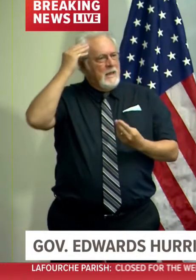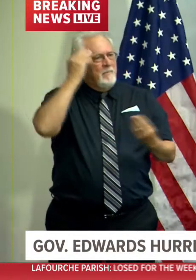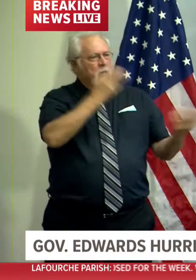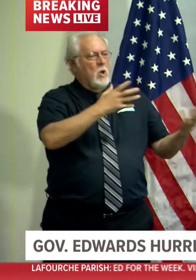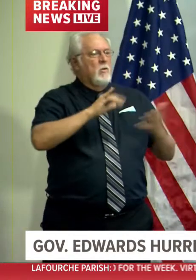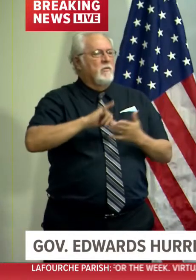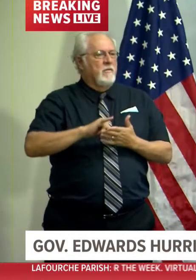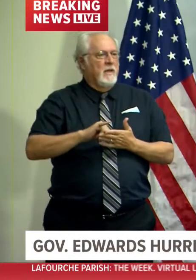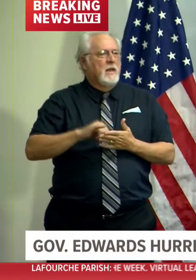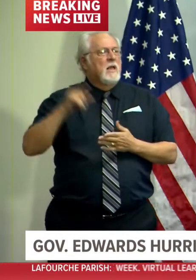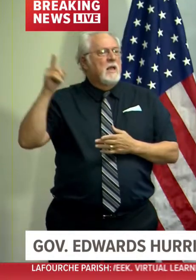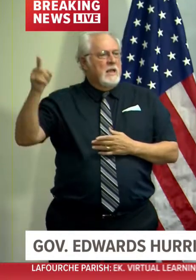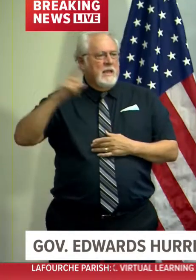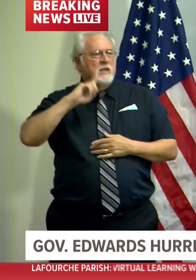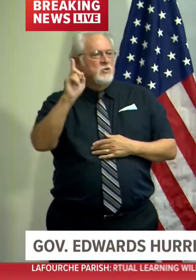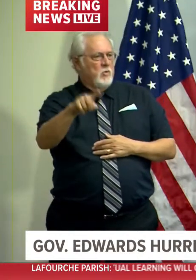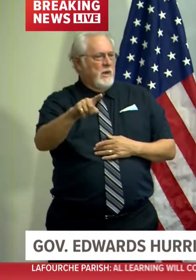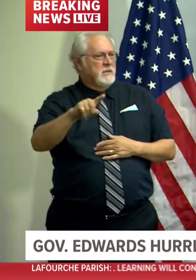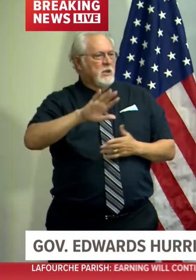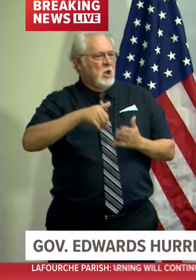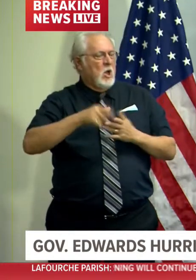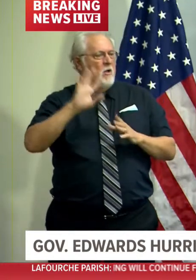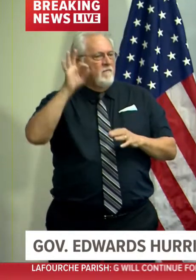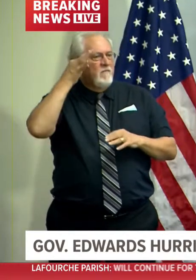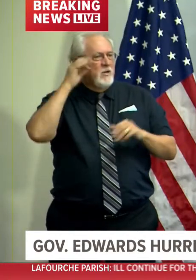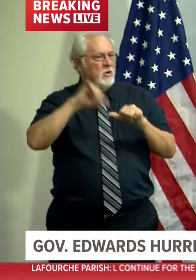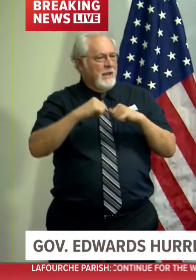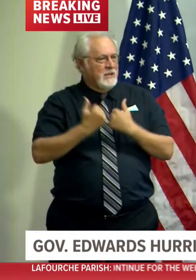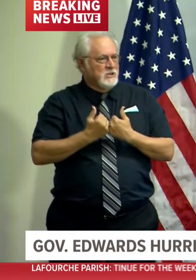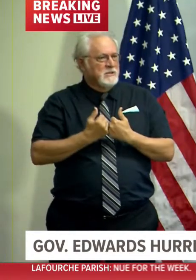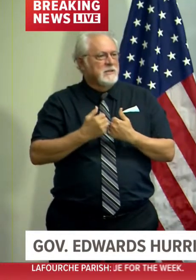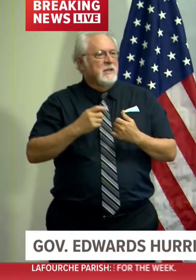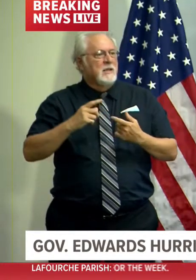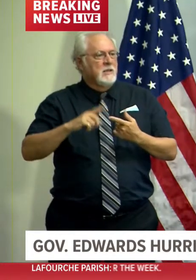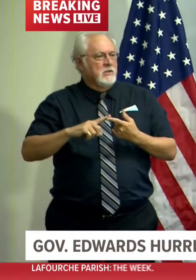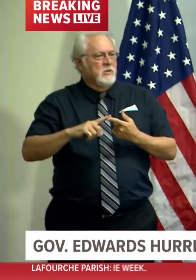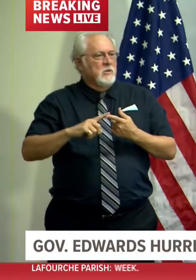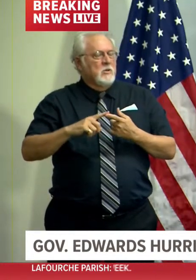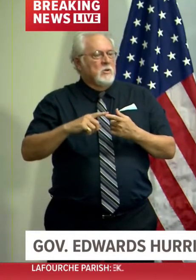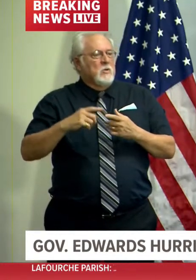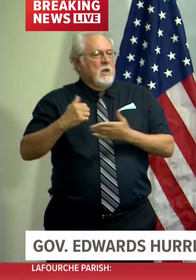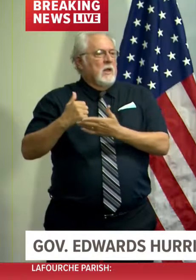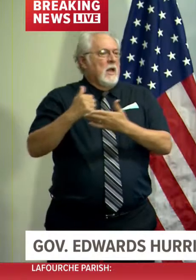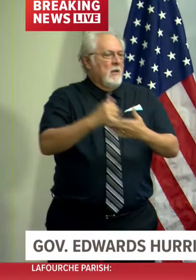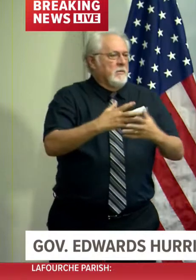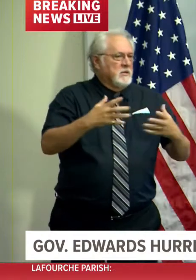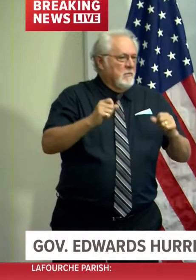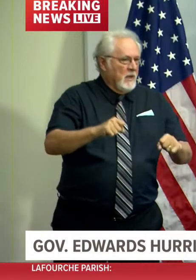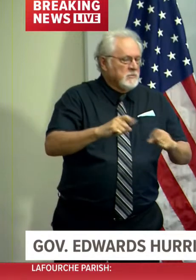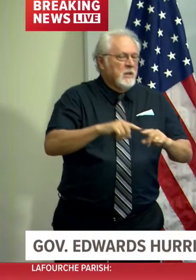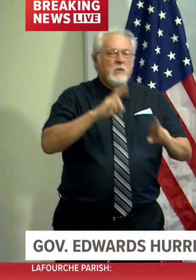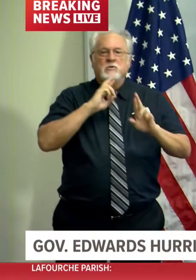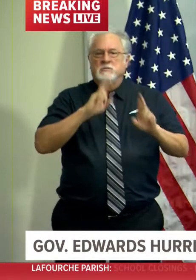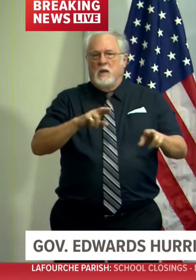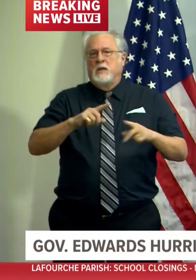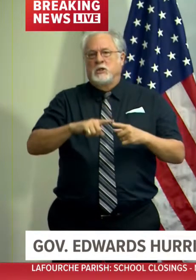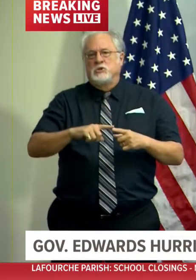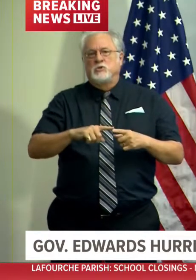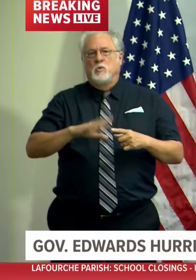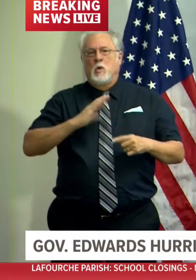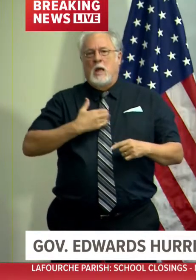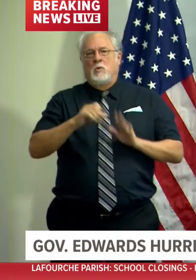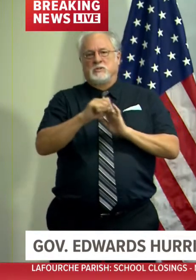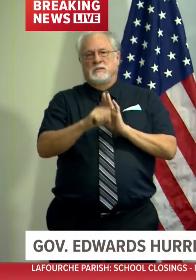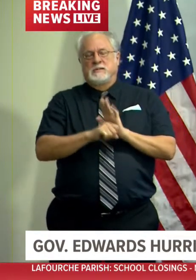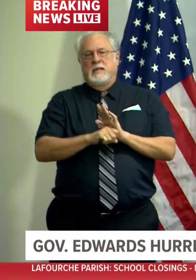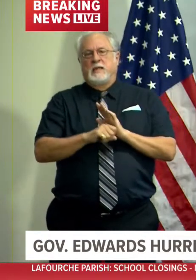know that he had directed all of the federal agencies to be leaning as far forward as possible and responding to our